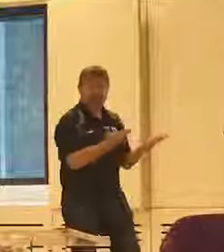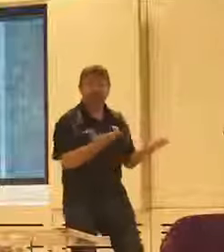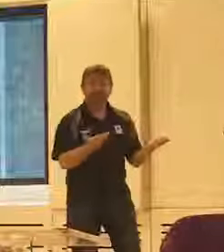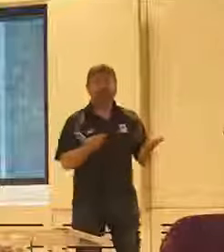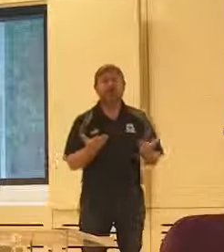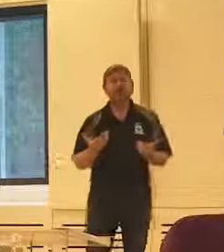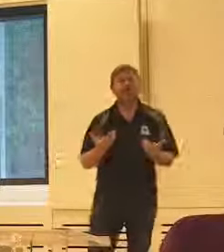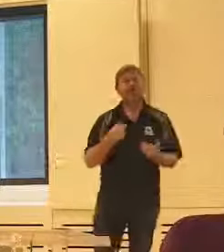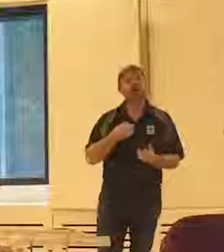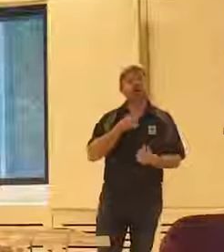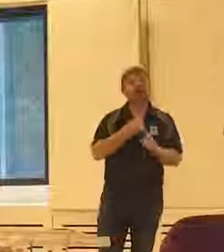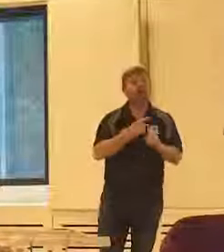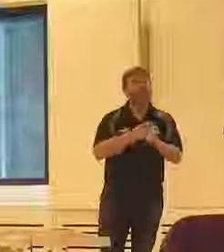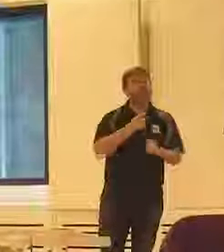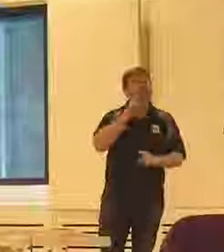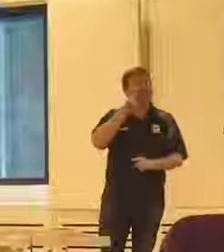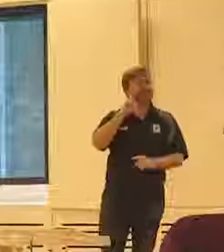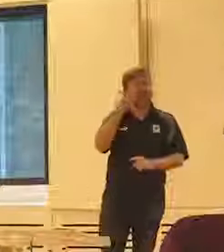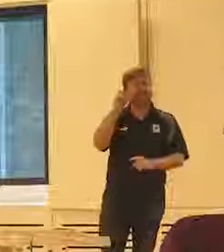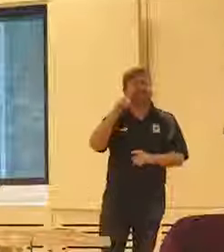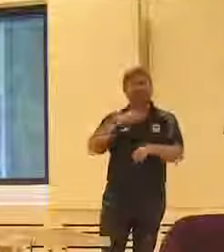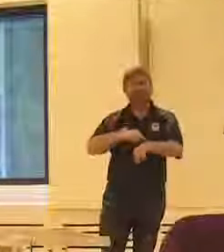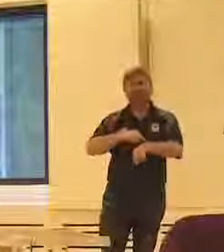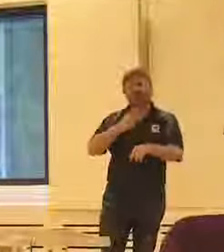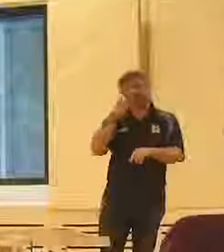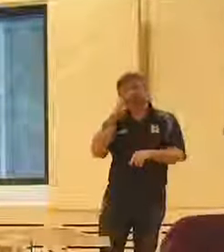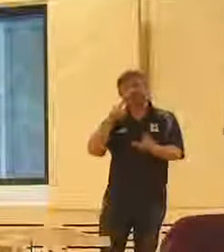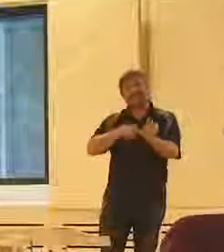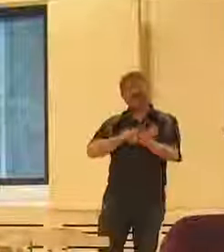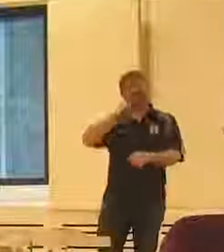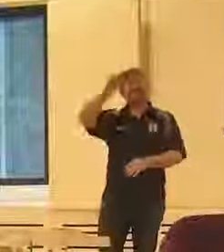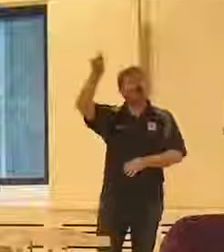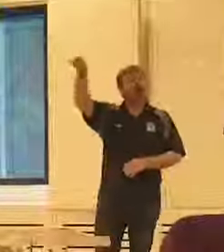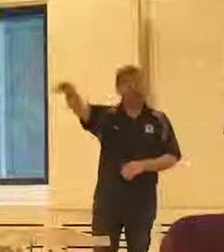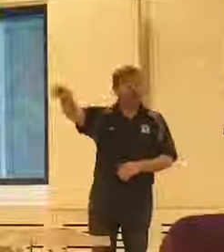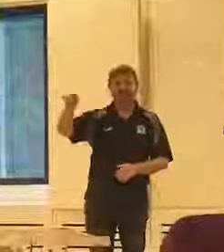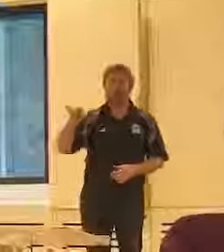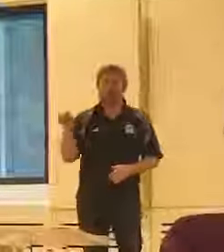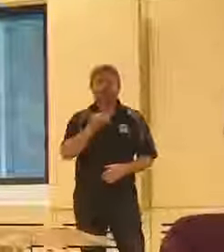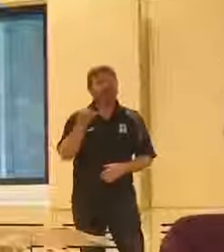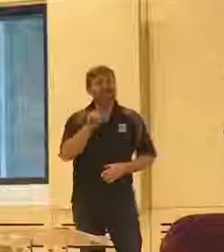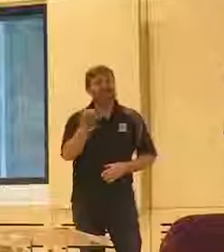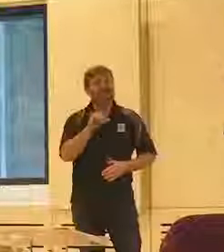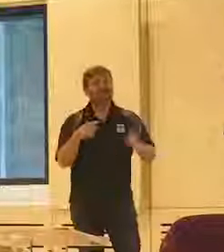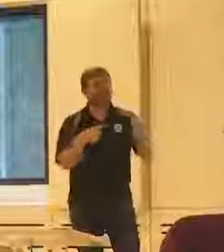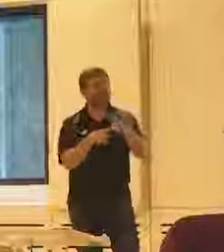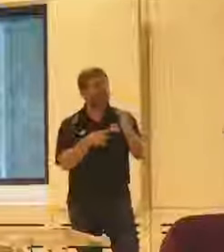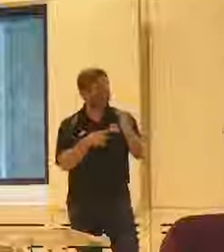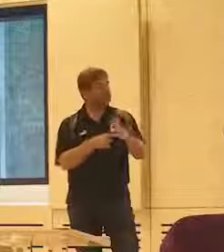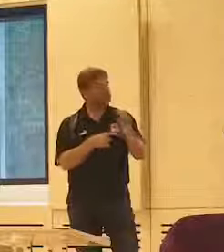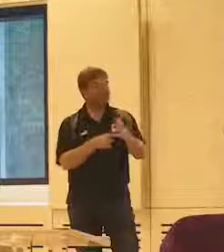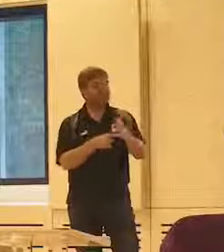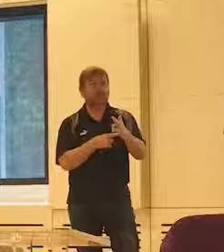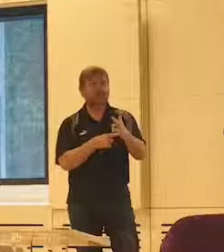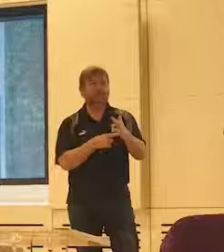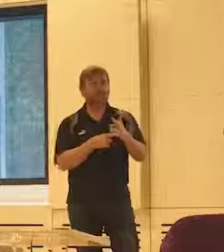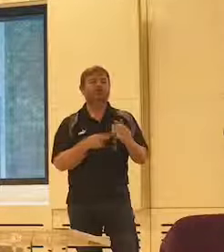language acquisition and early intervention, what I'm seeing in 20 years' time, what are